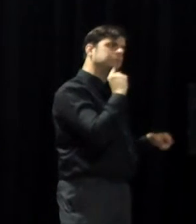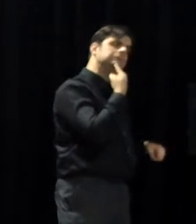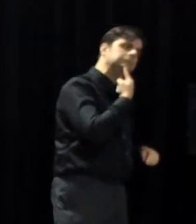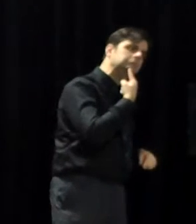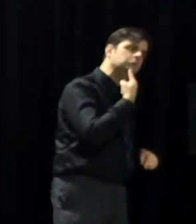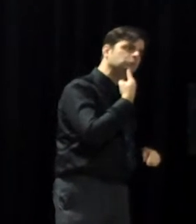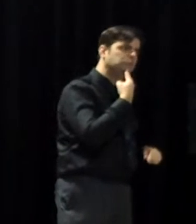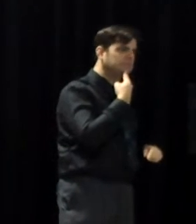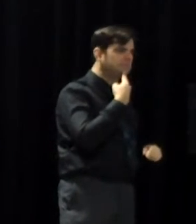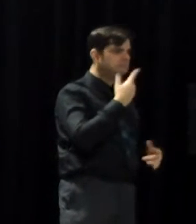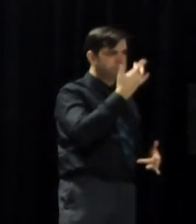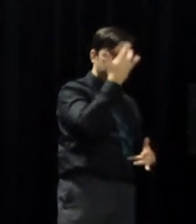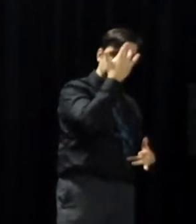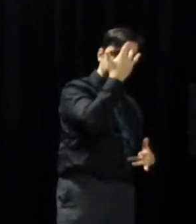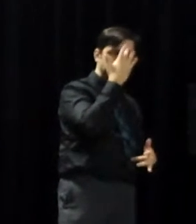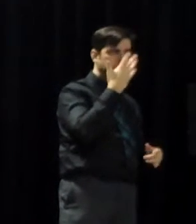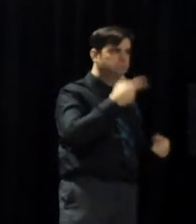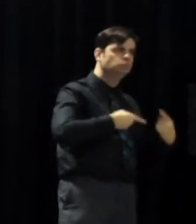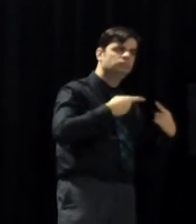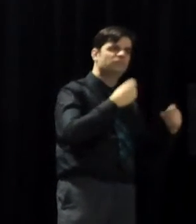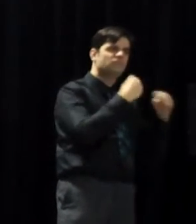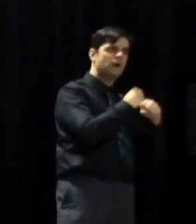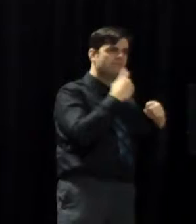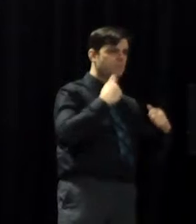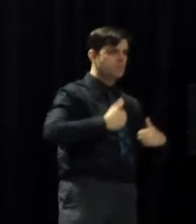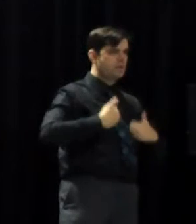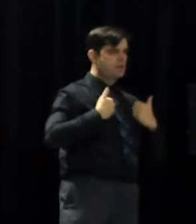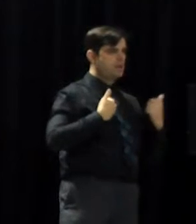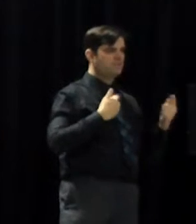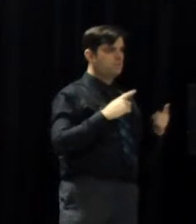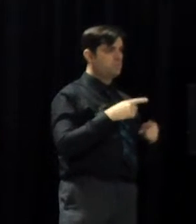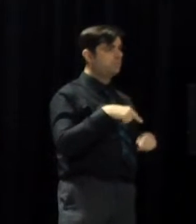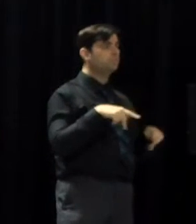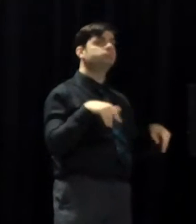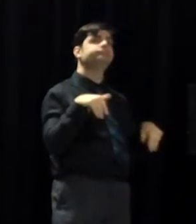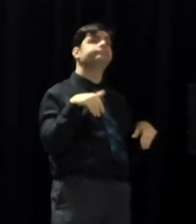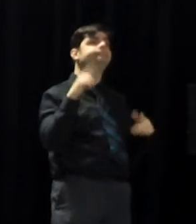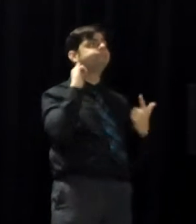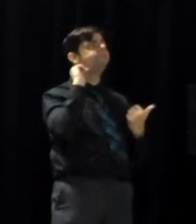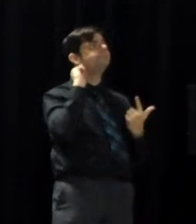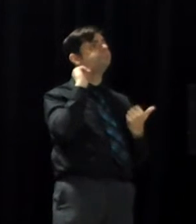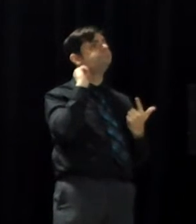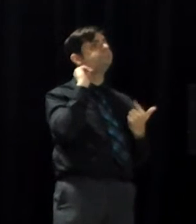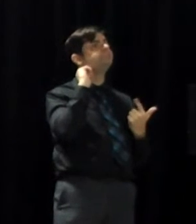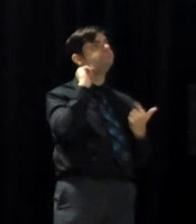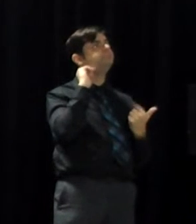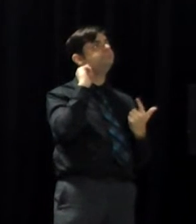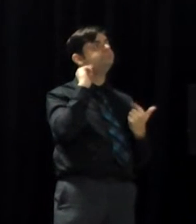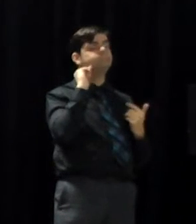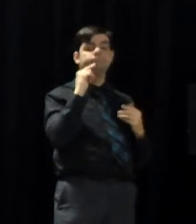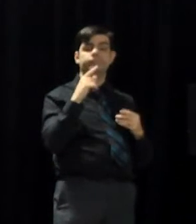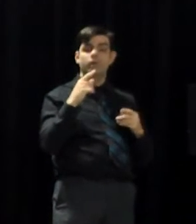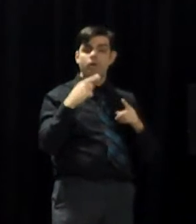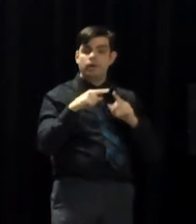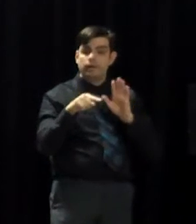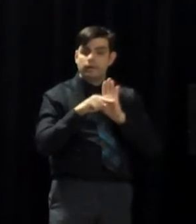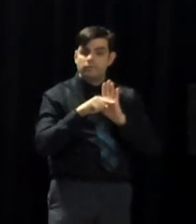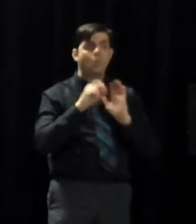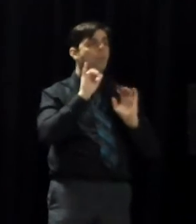recoveries and potentially COVID patients too. Gotcha. Thank you. How big? Right now we're looking at about 100 beds.